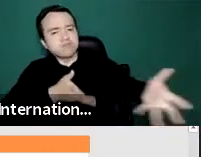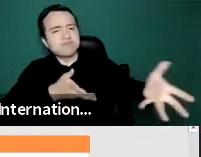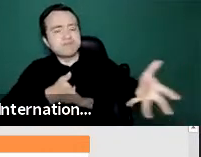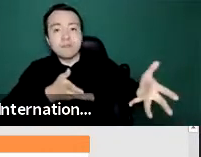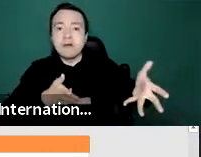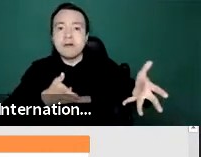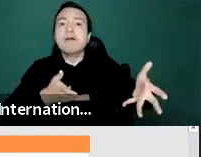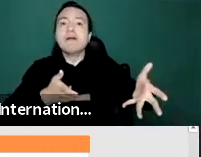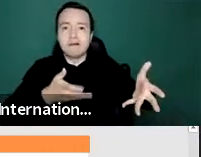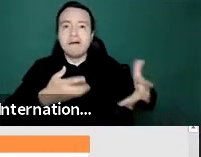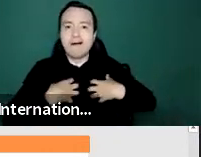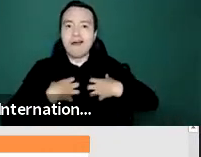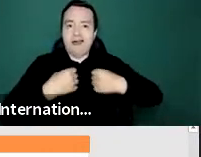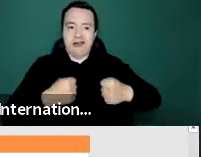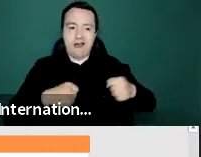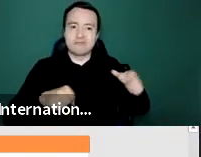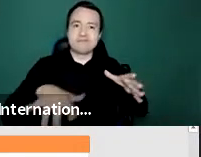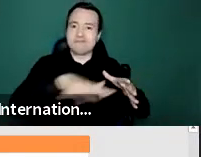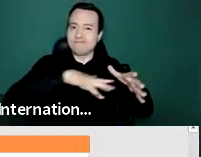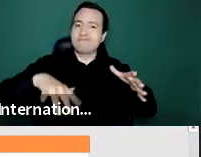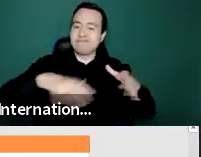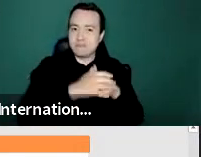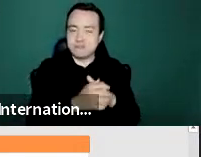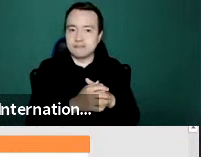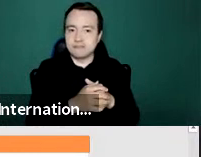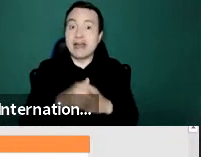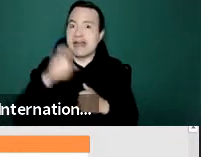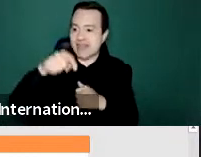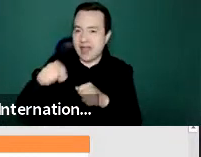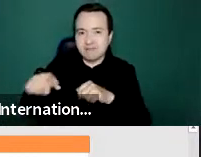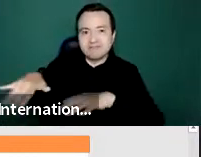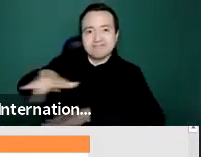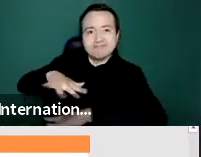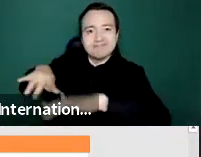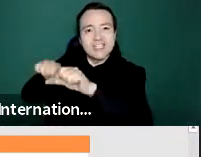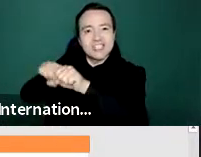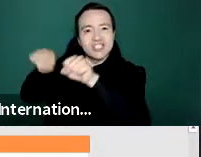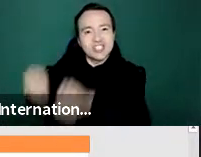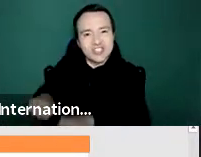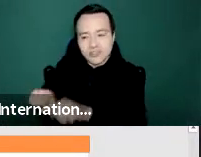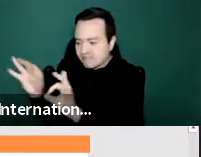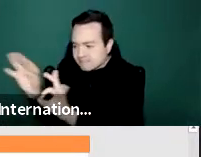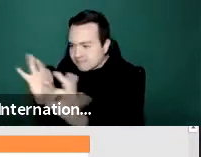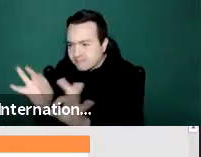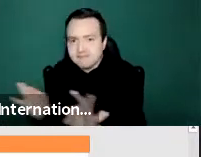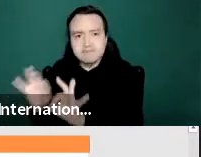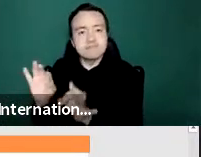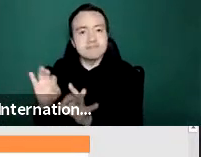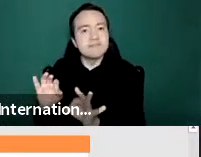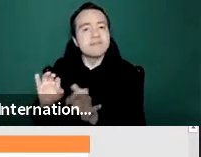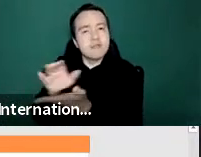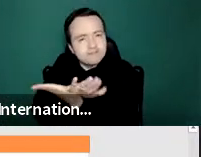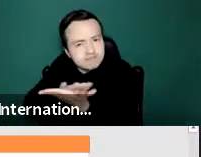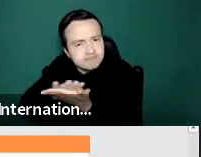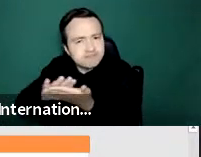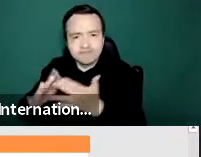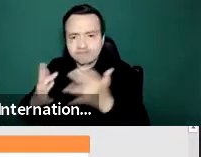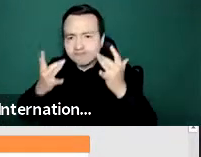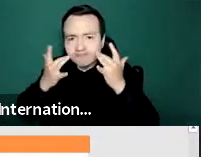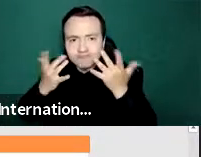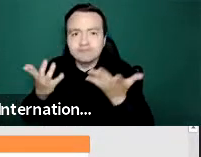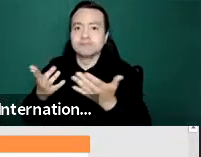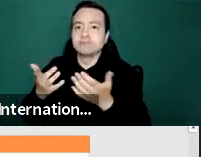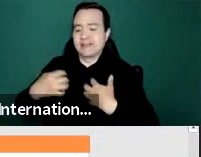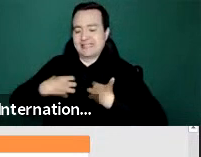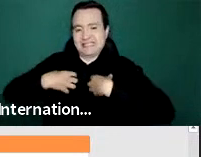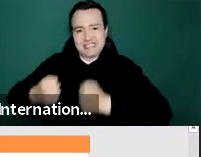strengthening health systems and improving public health throughout the Americas. I wanted to begin by thanking all